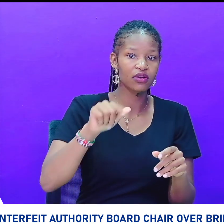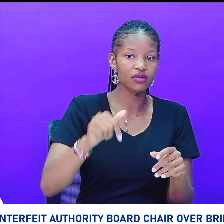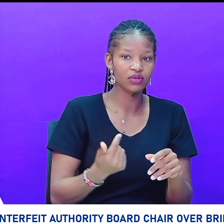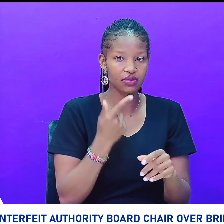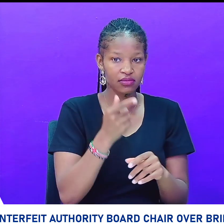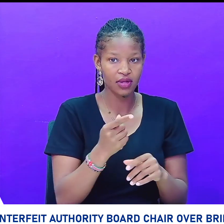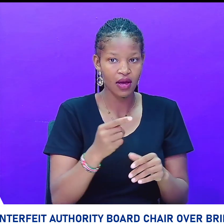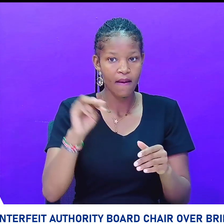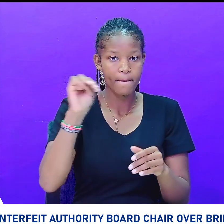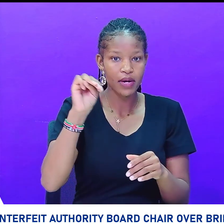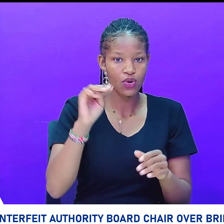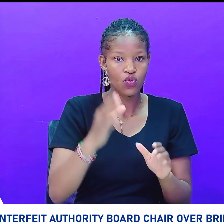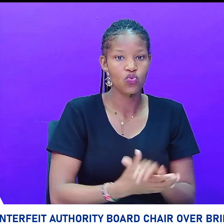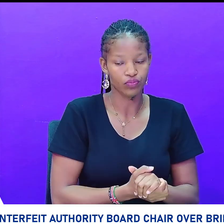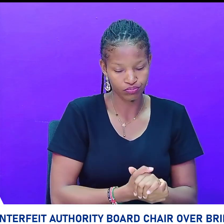accusations, with amounts ranging from